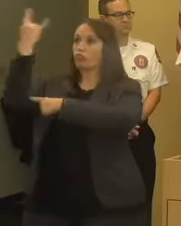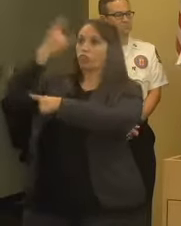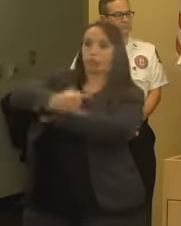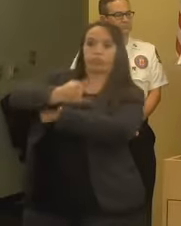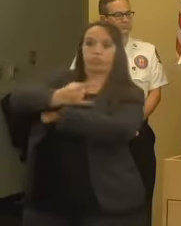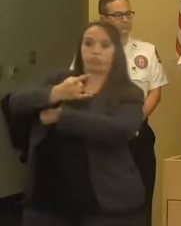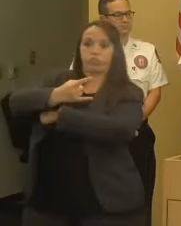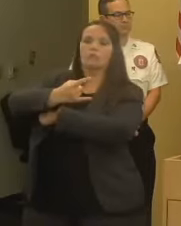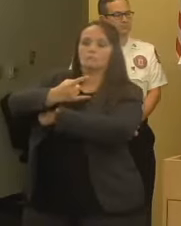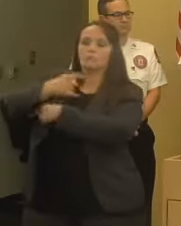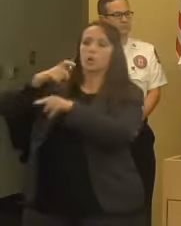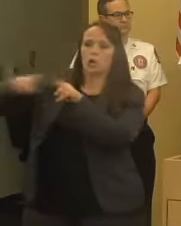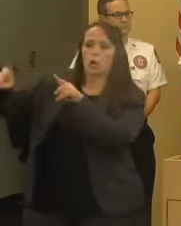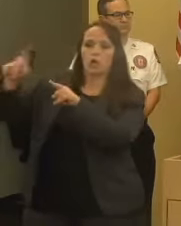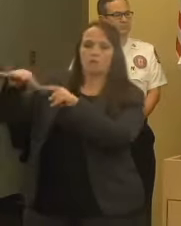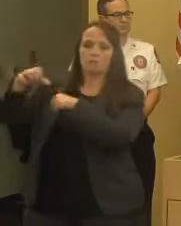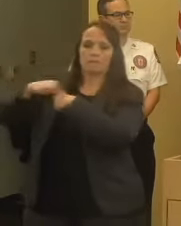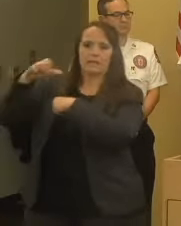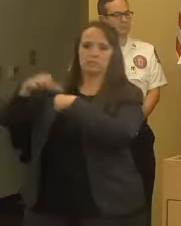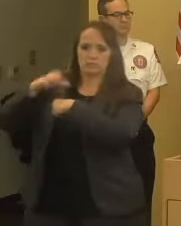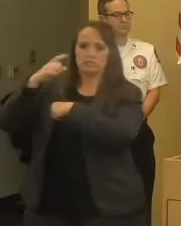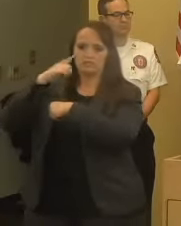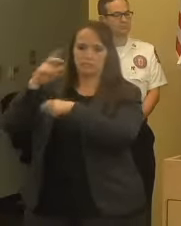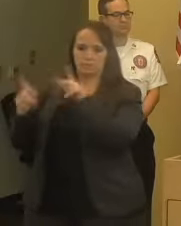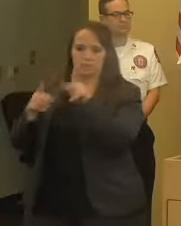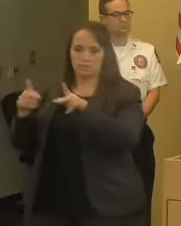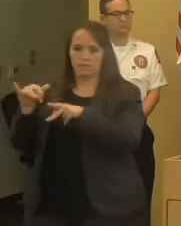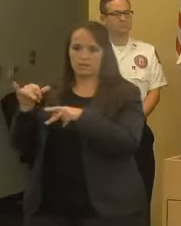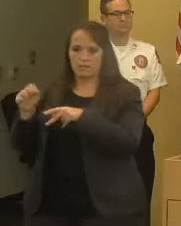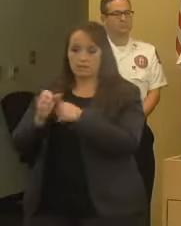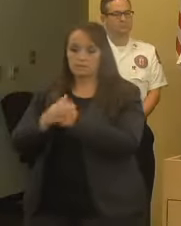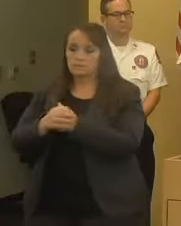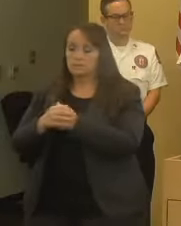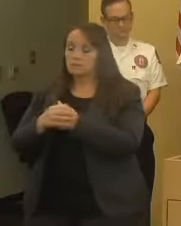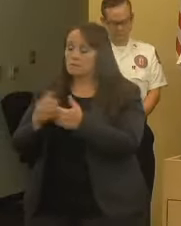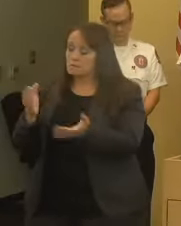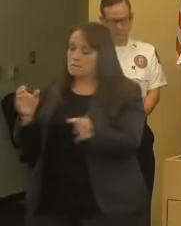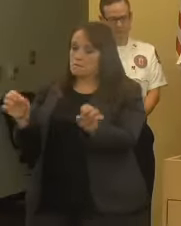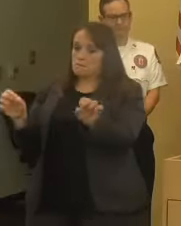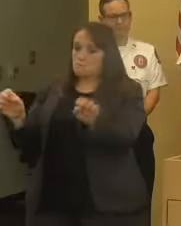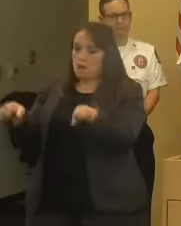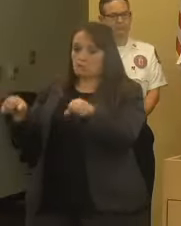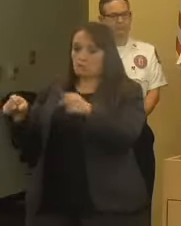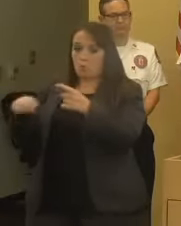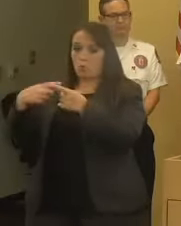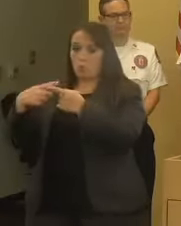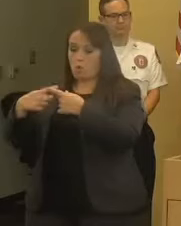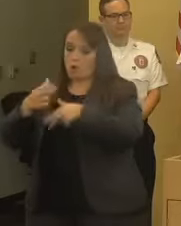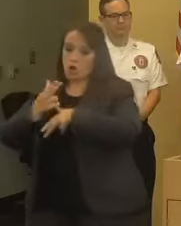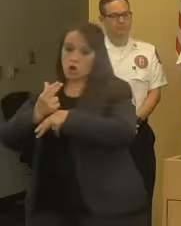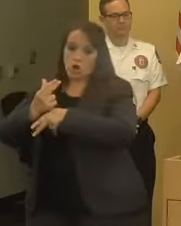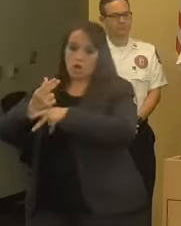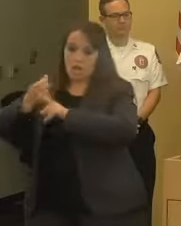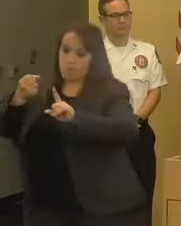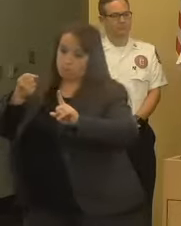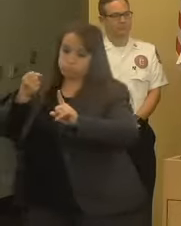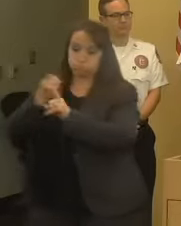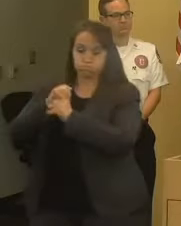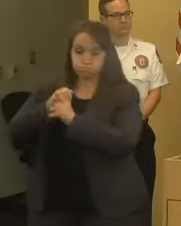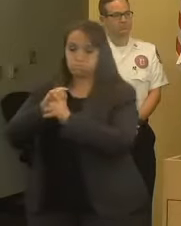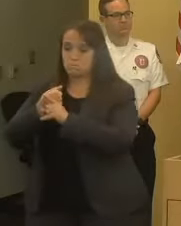There may be a time during the storm that responders will not be able to go to your emergency due to the weather